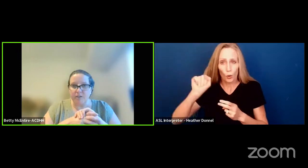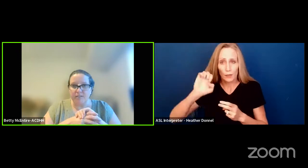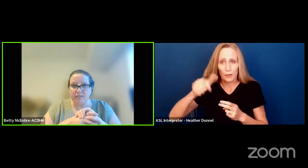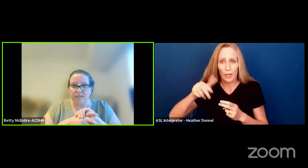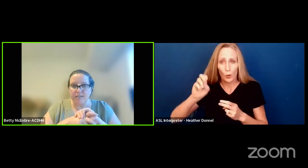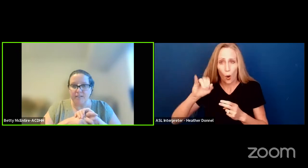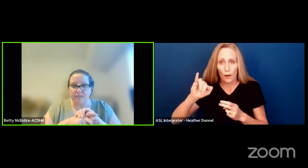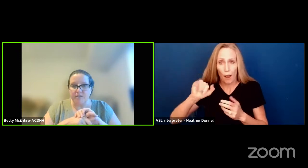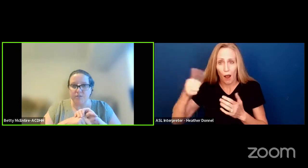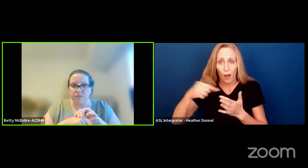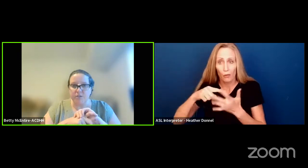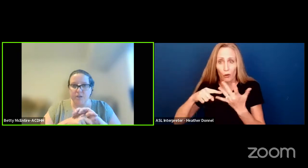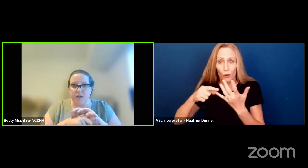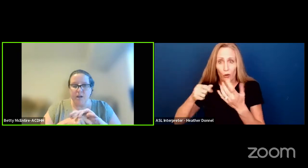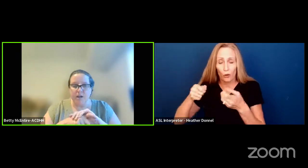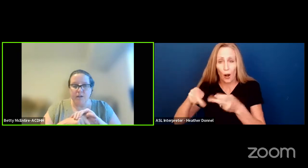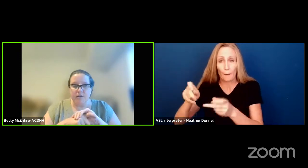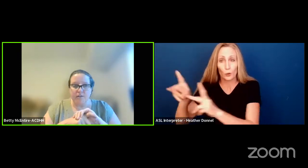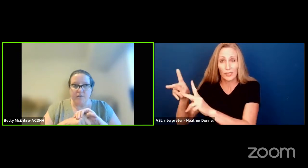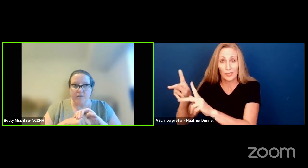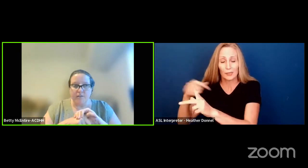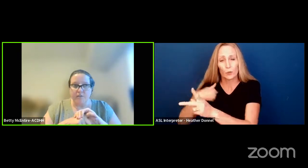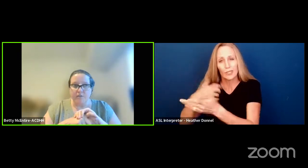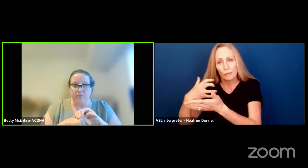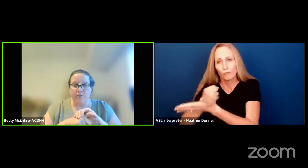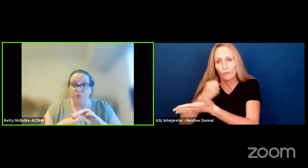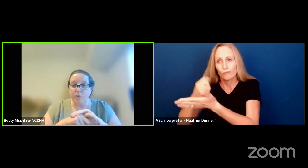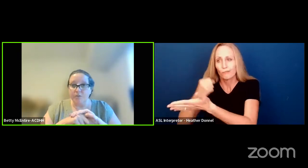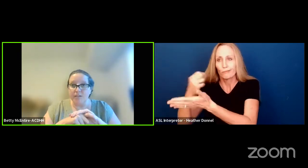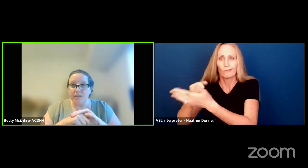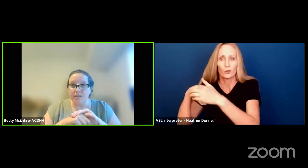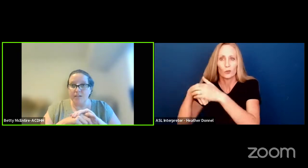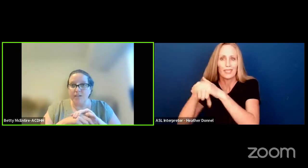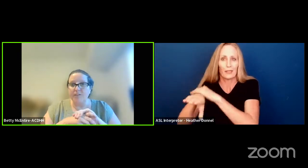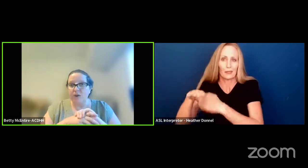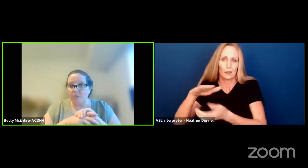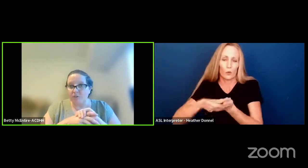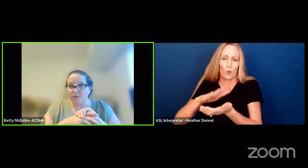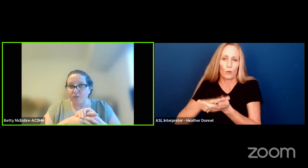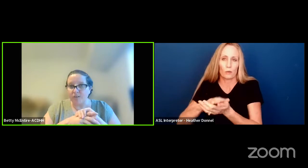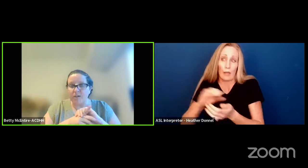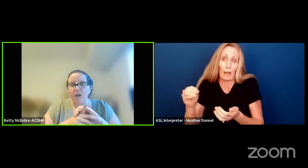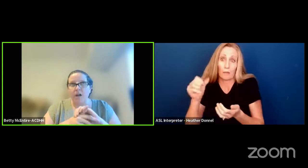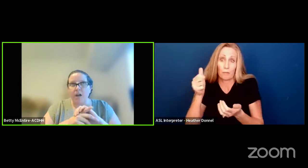opportunities for us to get into the schools and any other